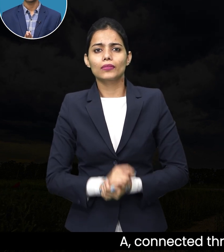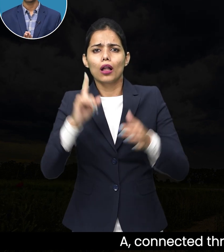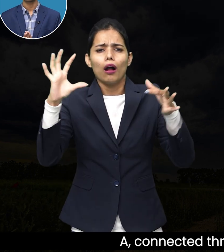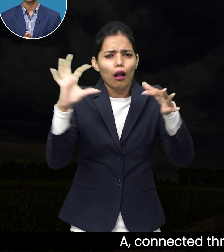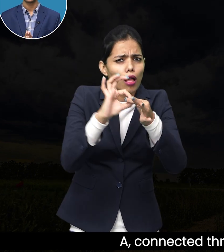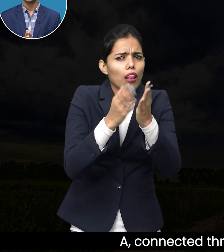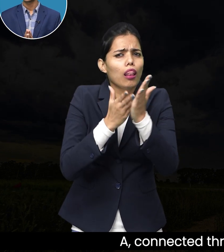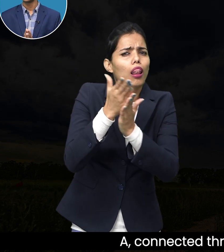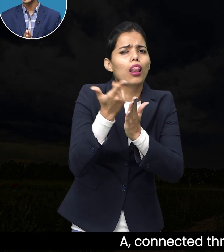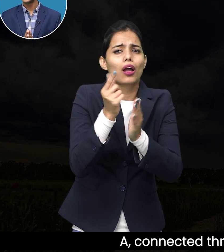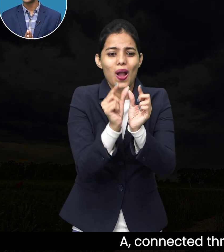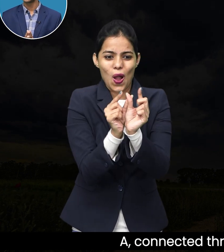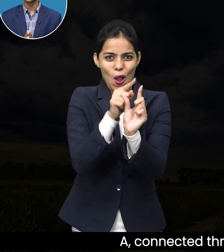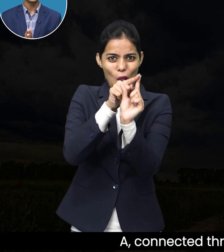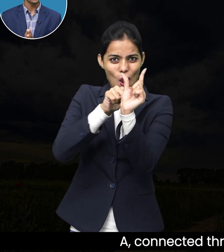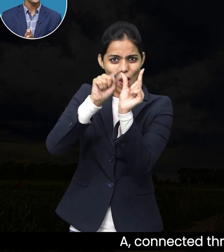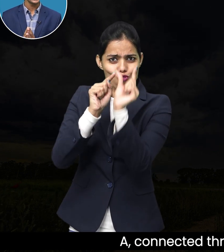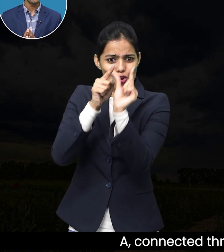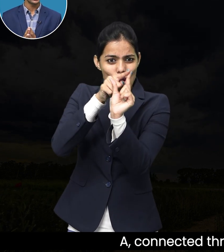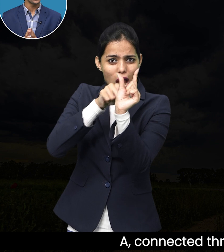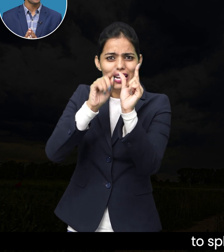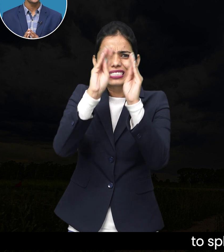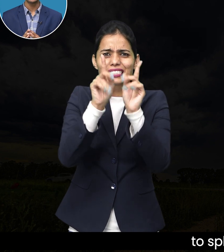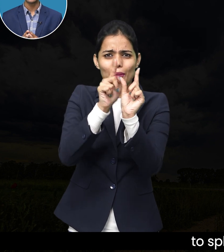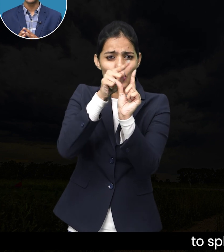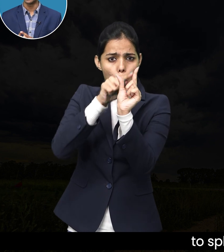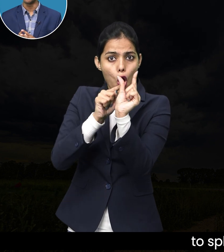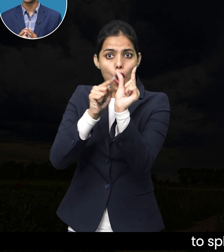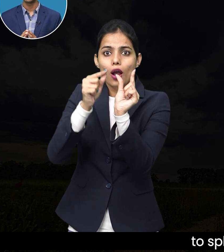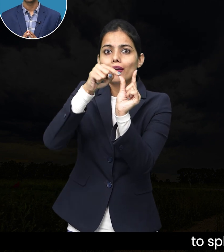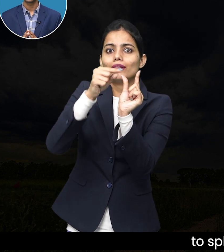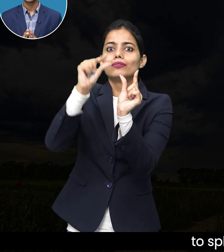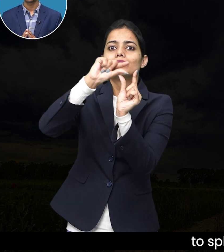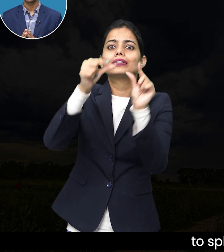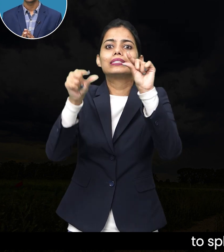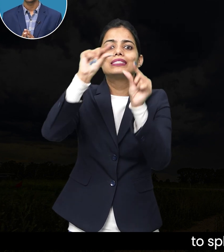A. Connected through a U-shaped tube to spherical bulb.